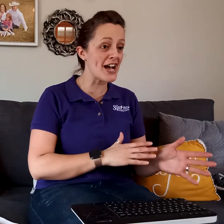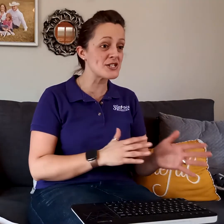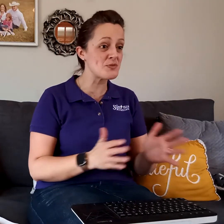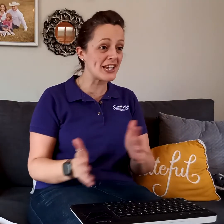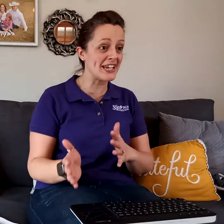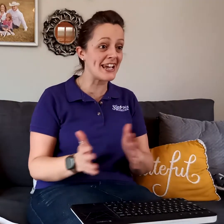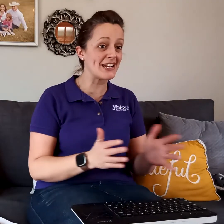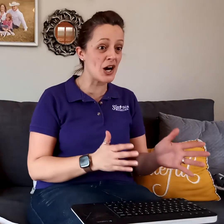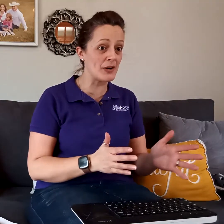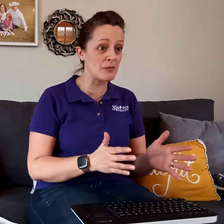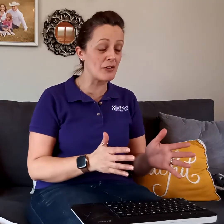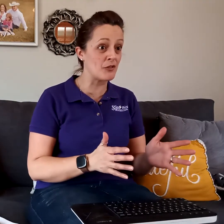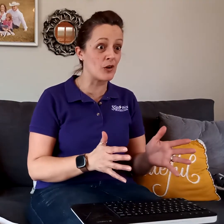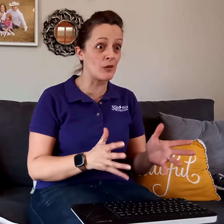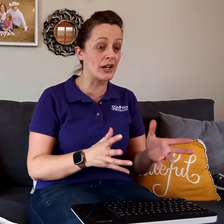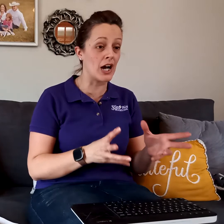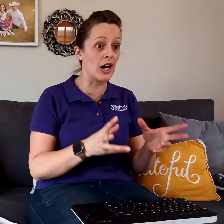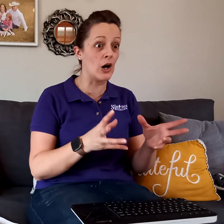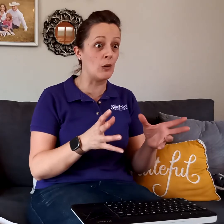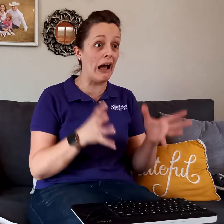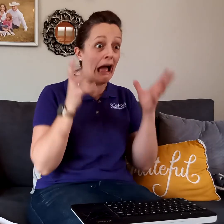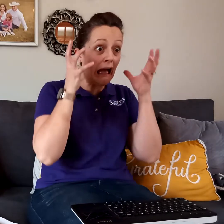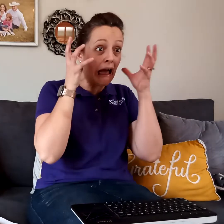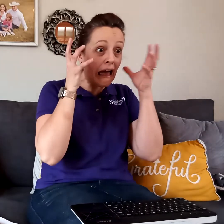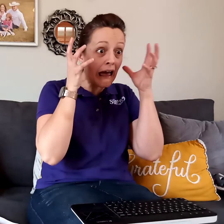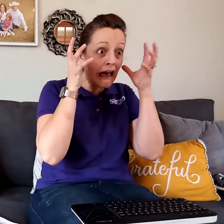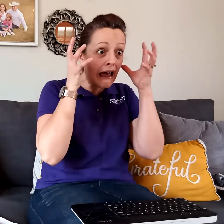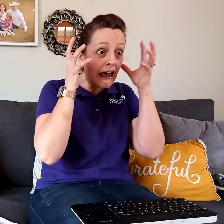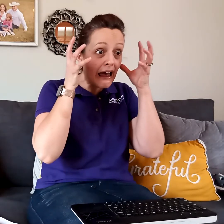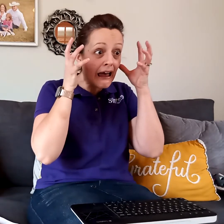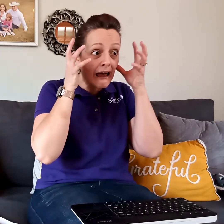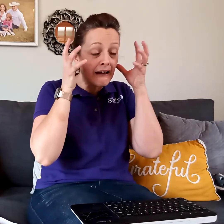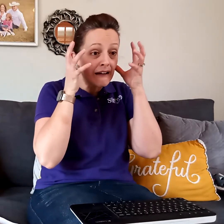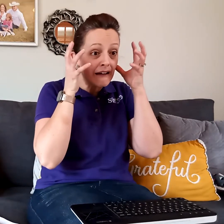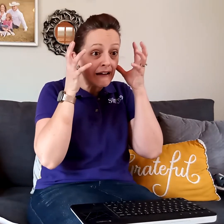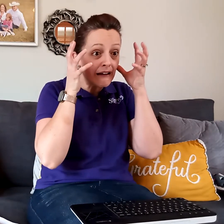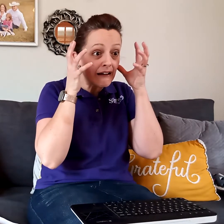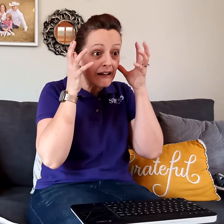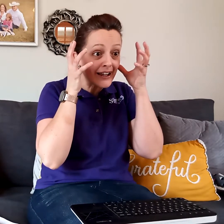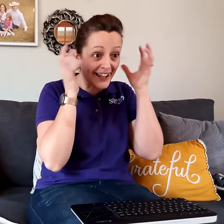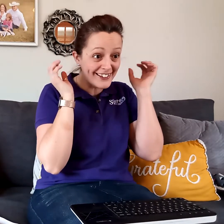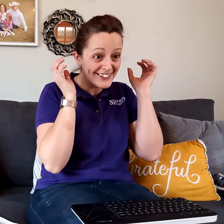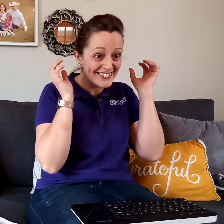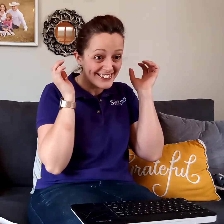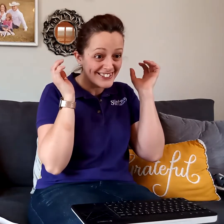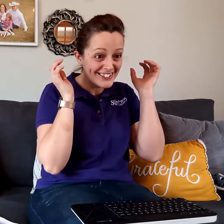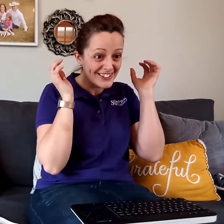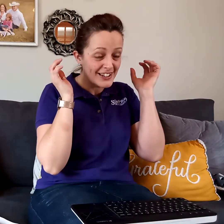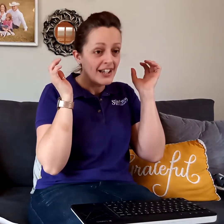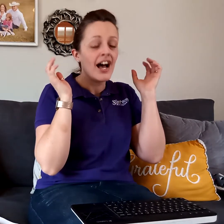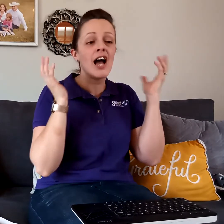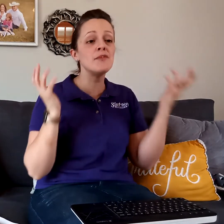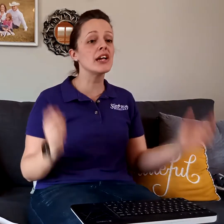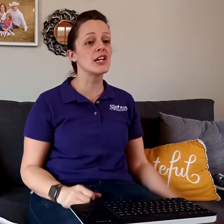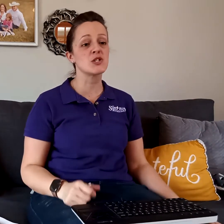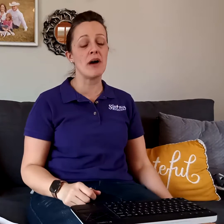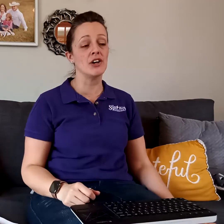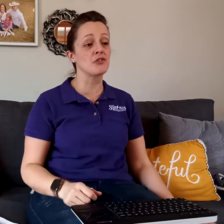we can get going before we go, ah! Okay? I'm not getting smiles from